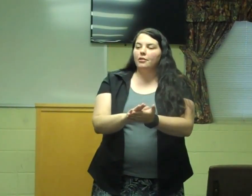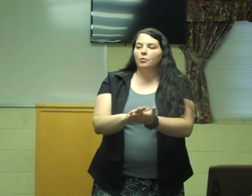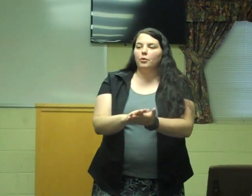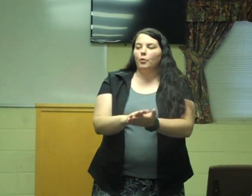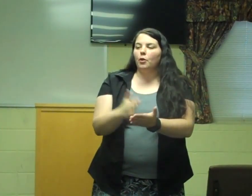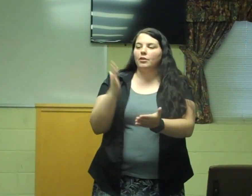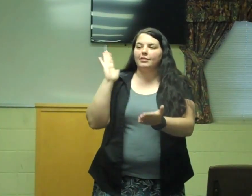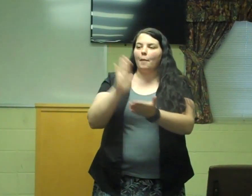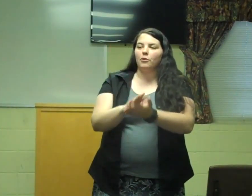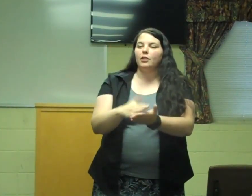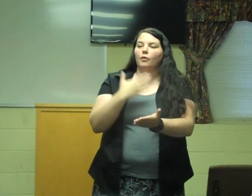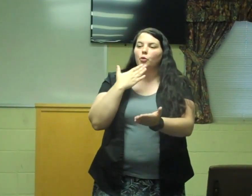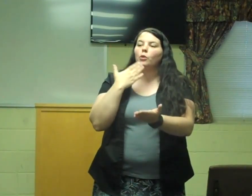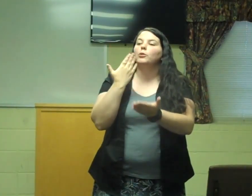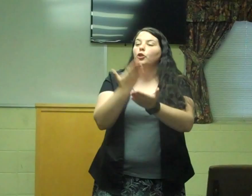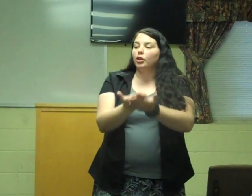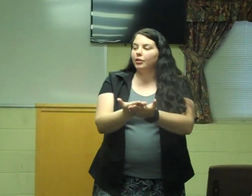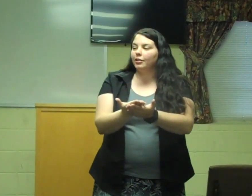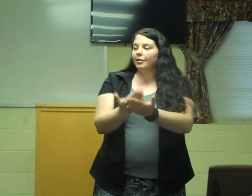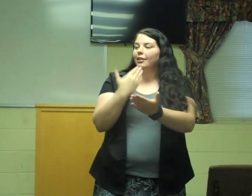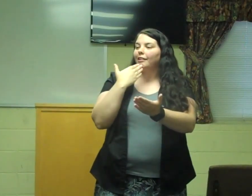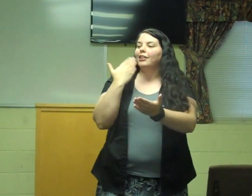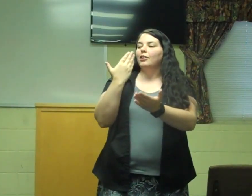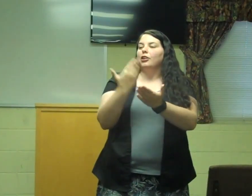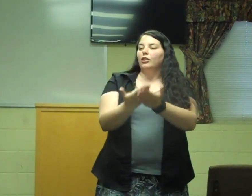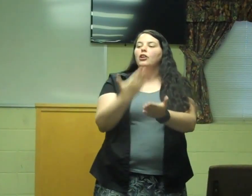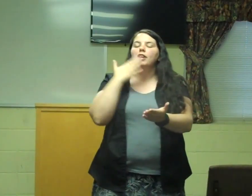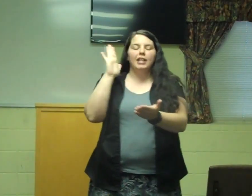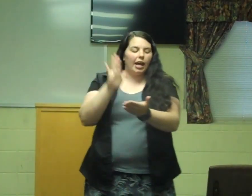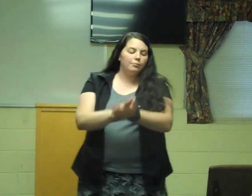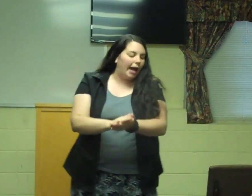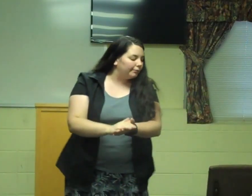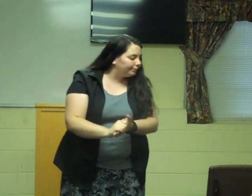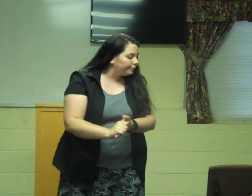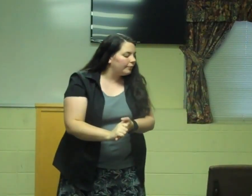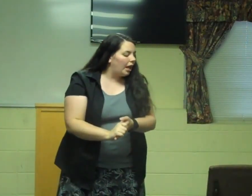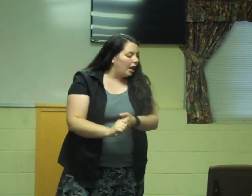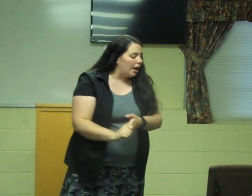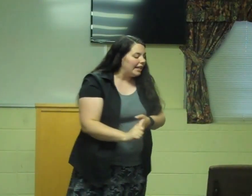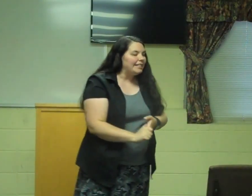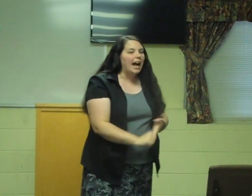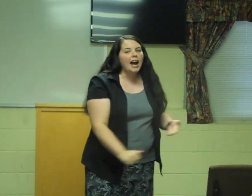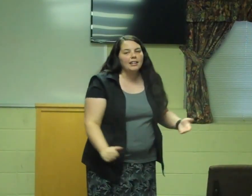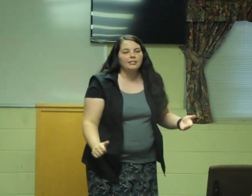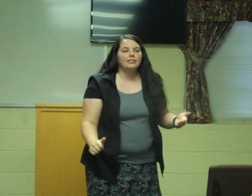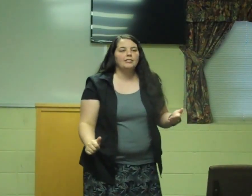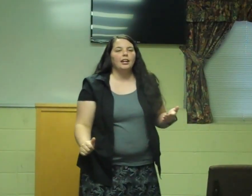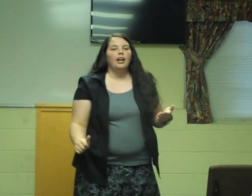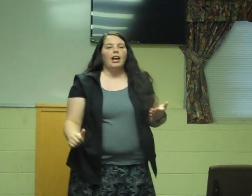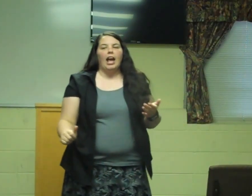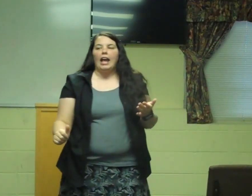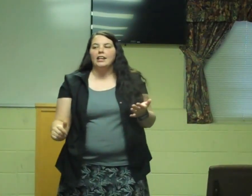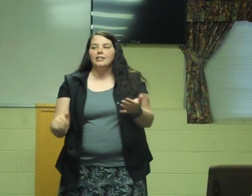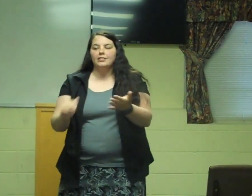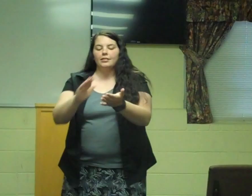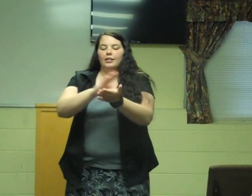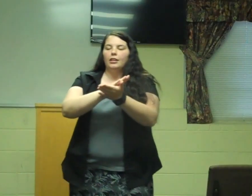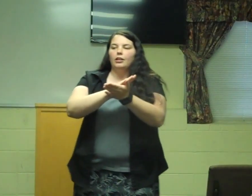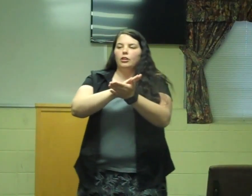So we don't want to slap ourselves. So we want to be good. Good and bad. Nice is you're